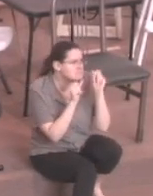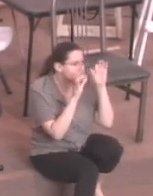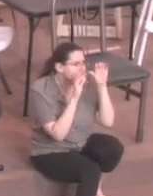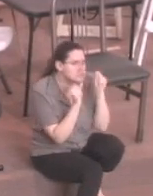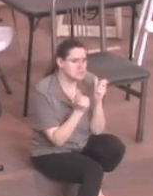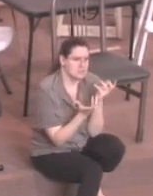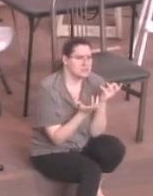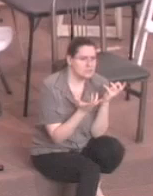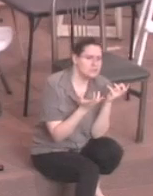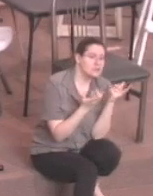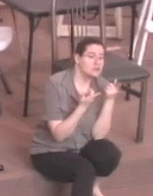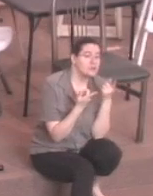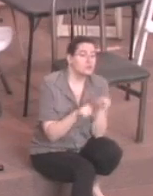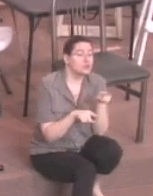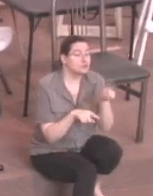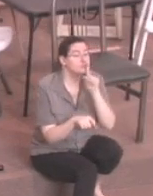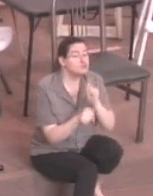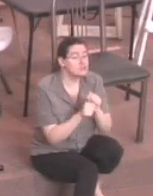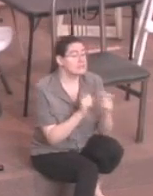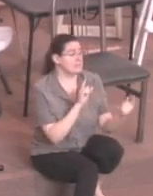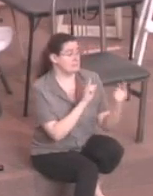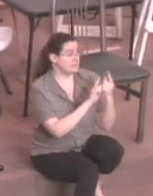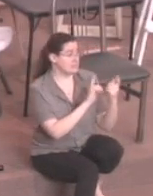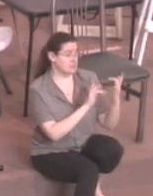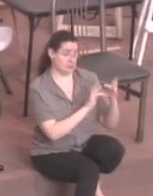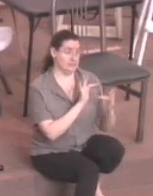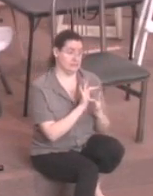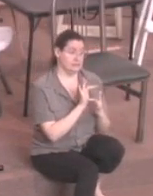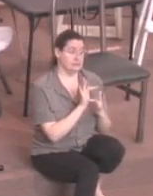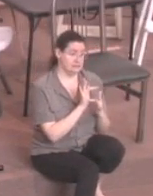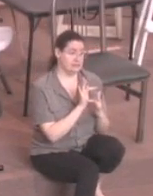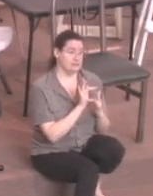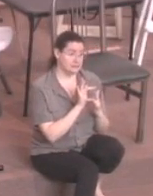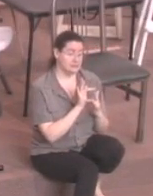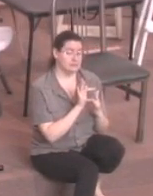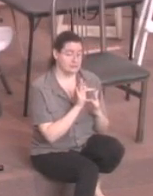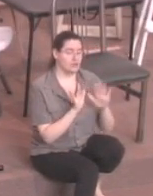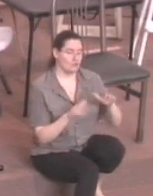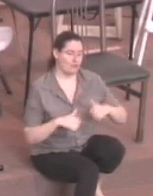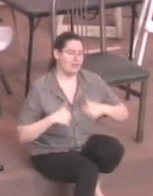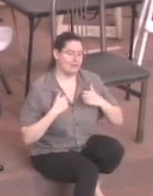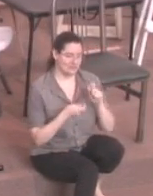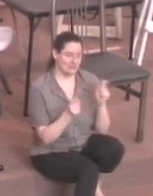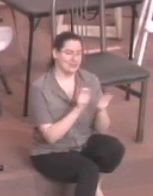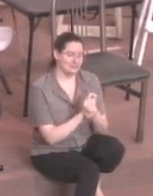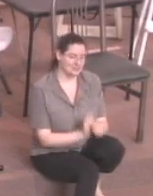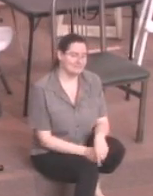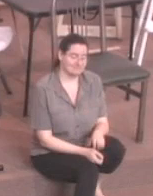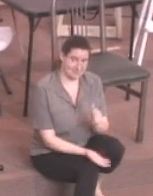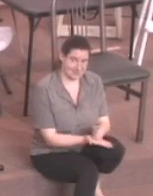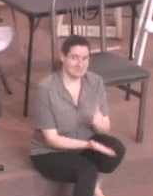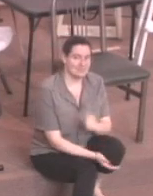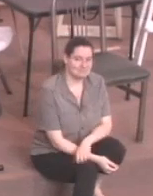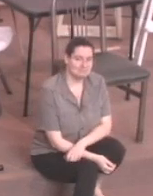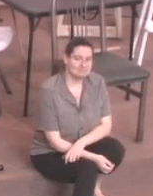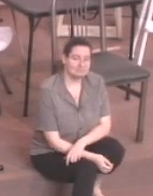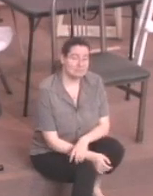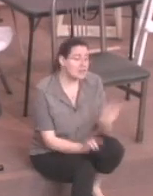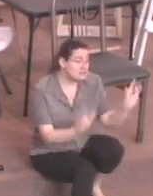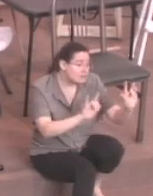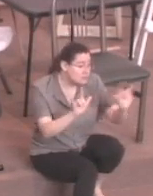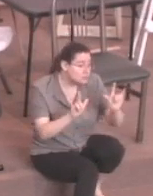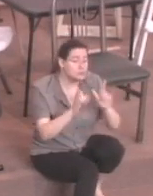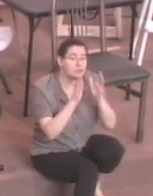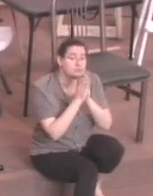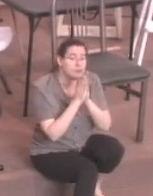guys. When you really get Jesus, things change. Amen? Love you. Let me pray us